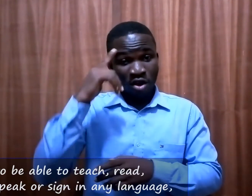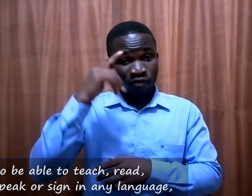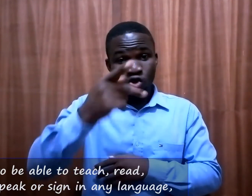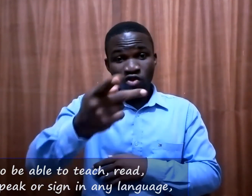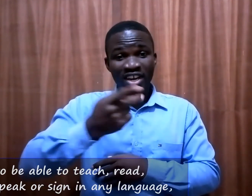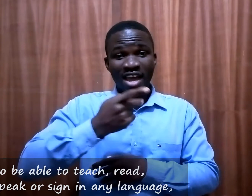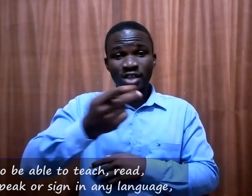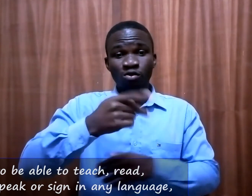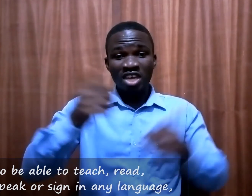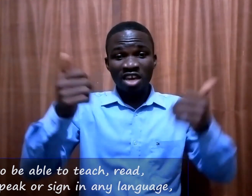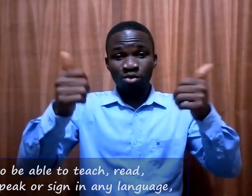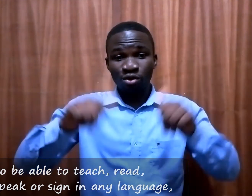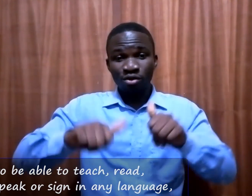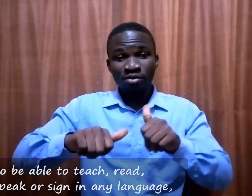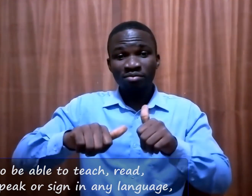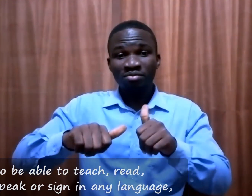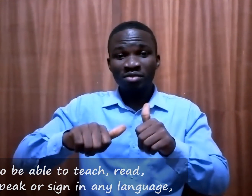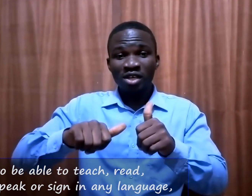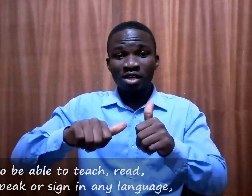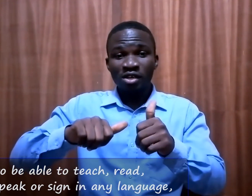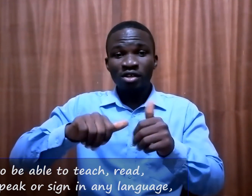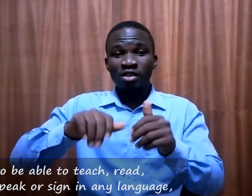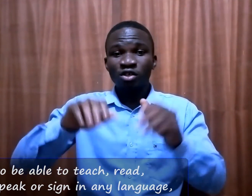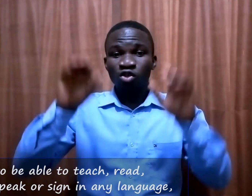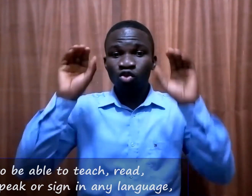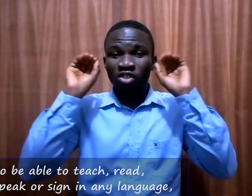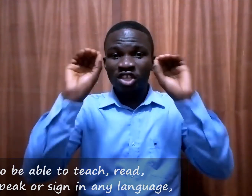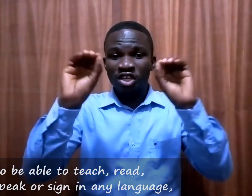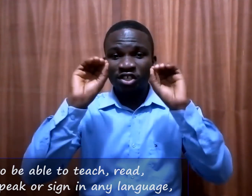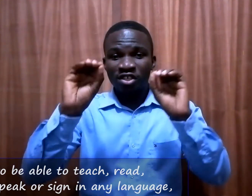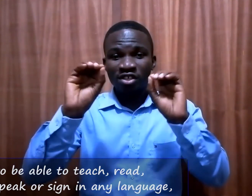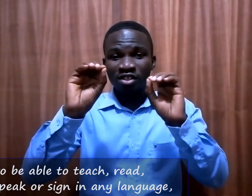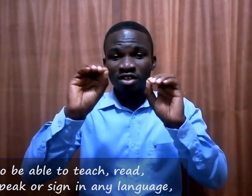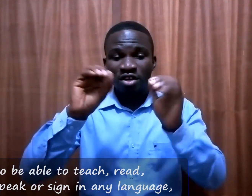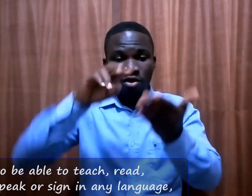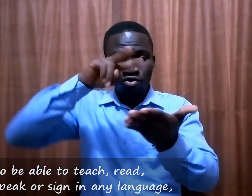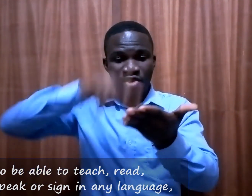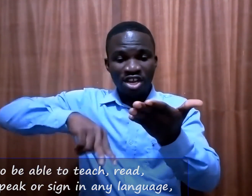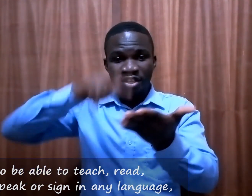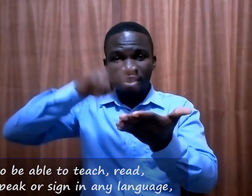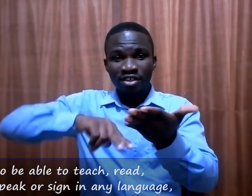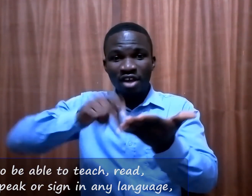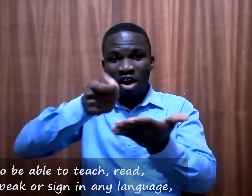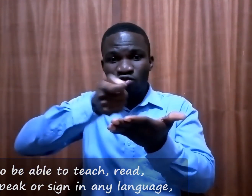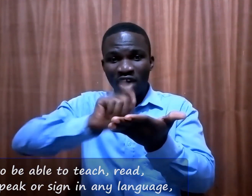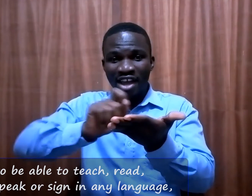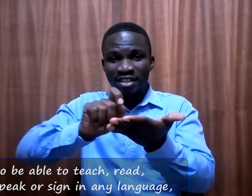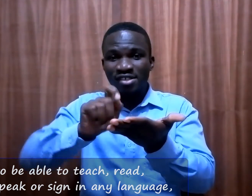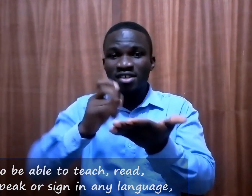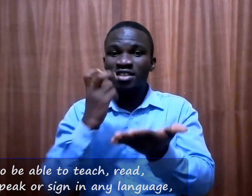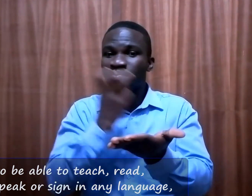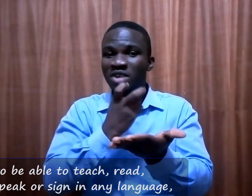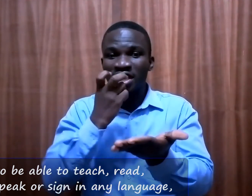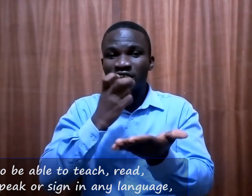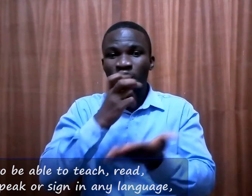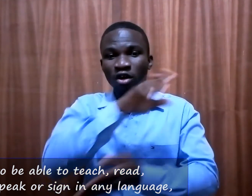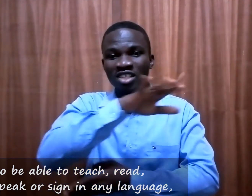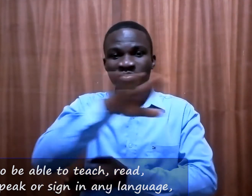For you and I to be able to teach, read, write, speak, or